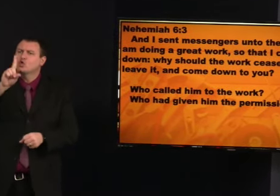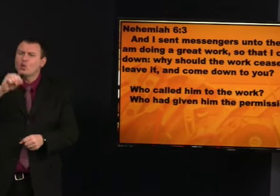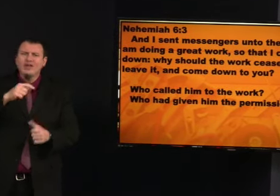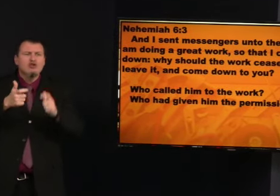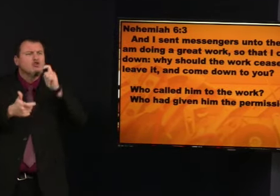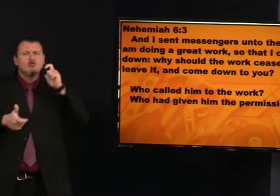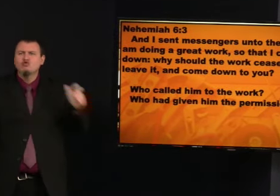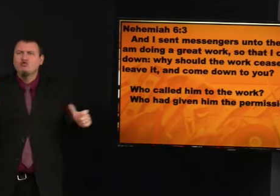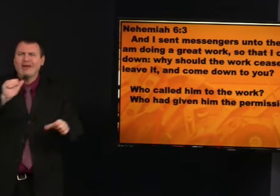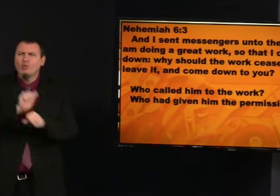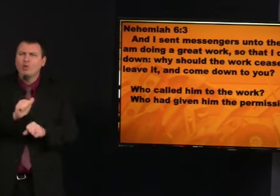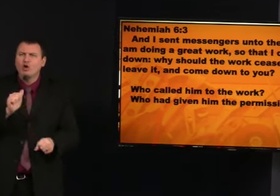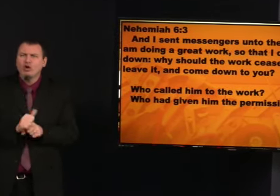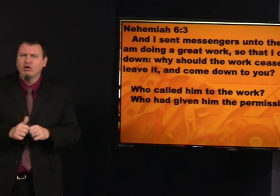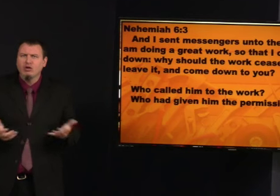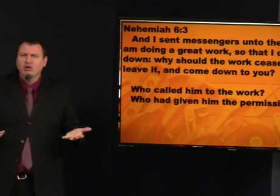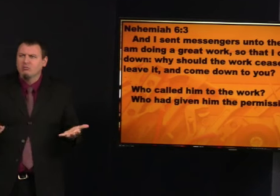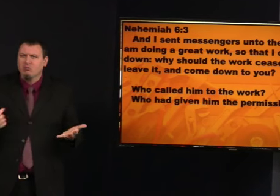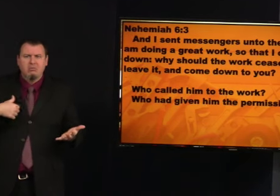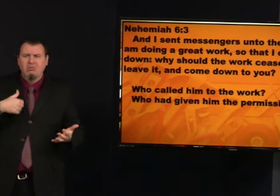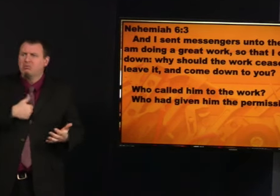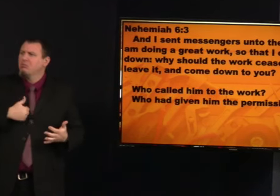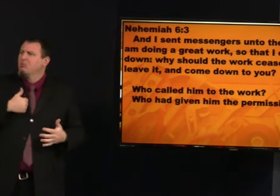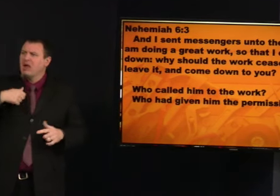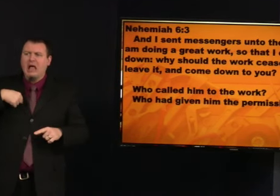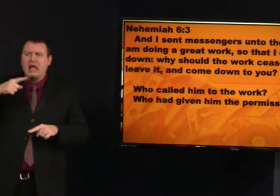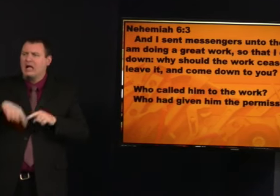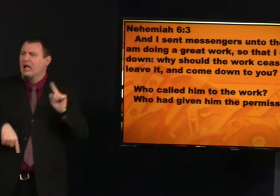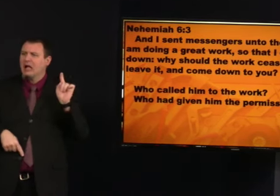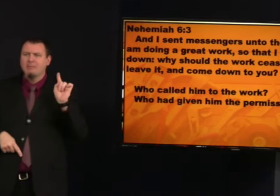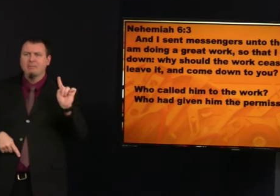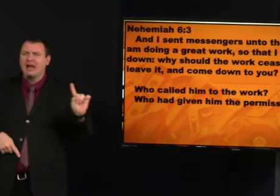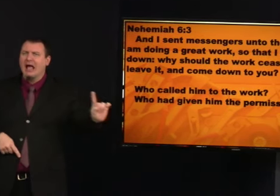I'm doing a great work so that I cannot come down.